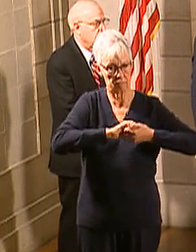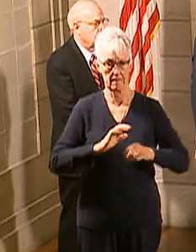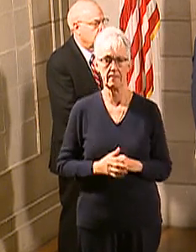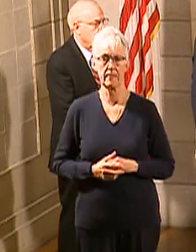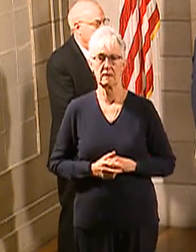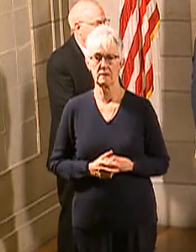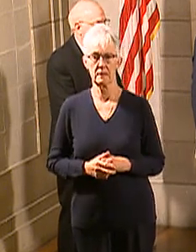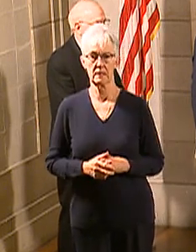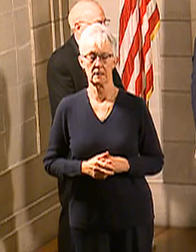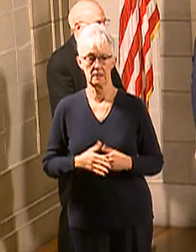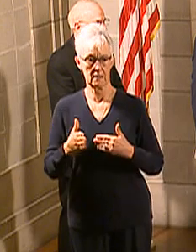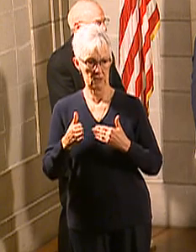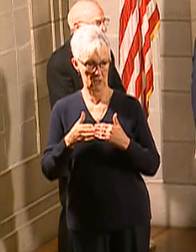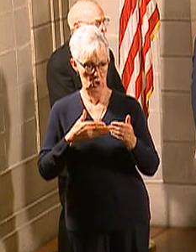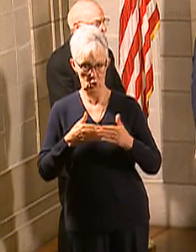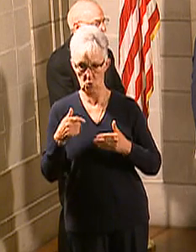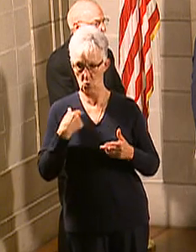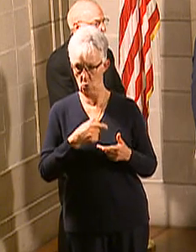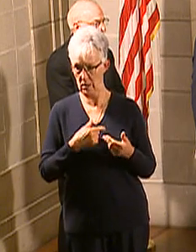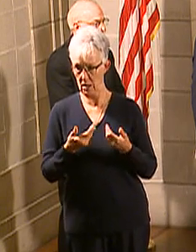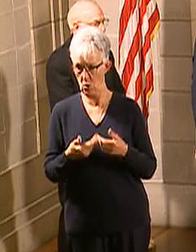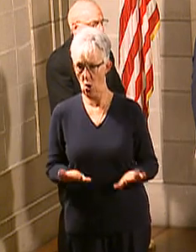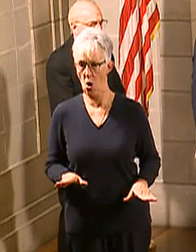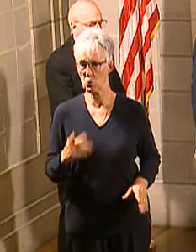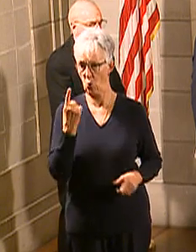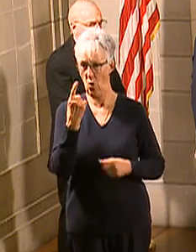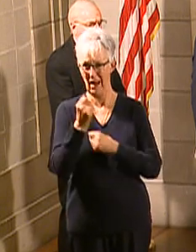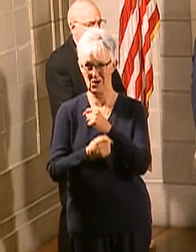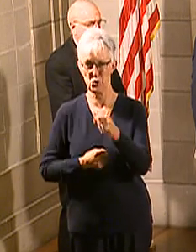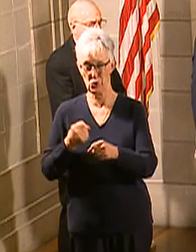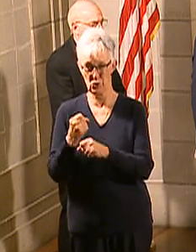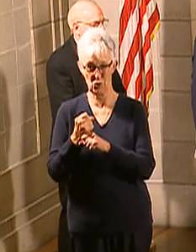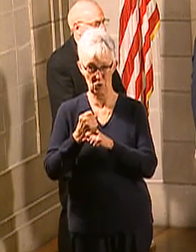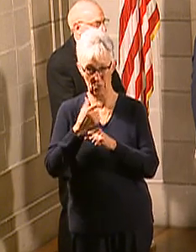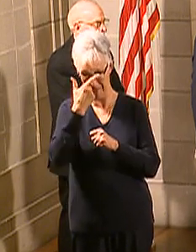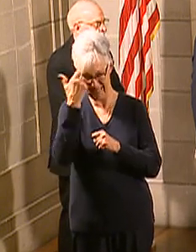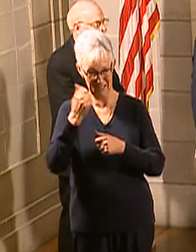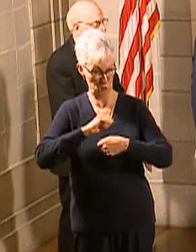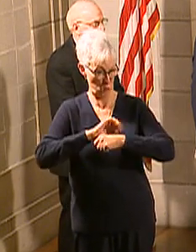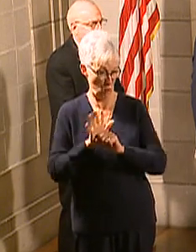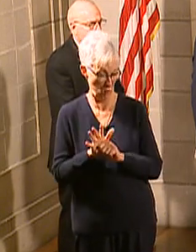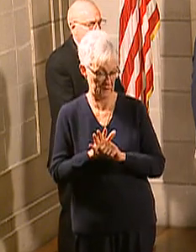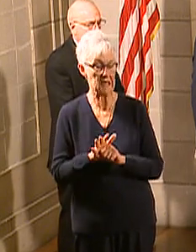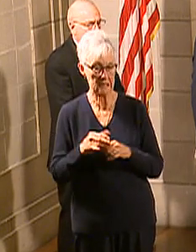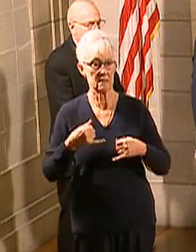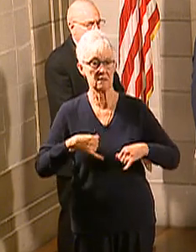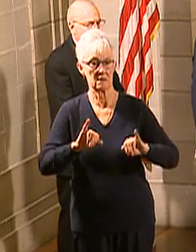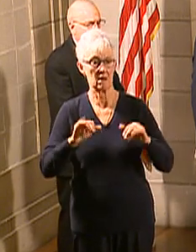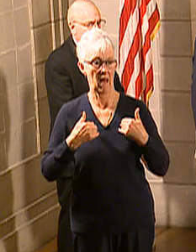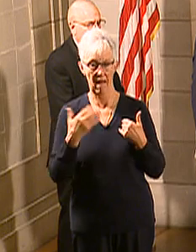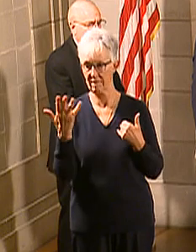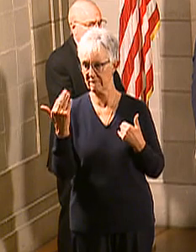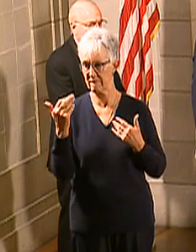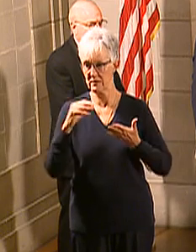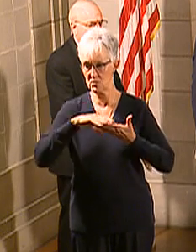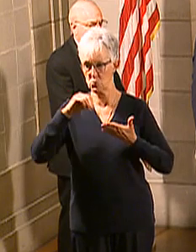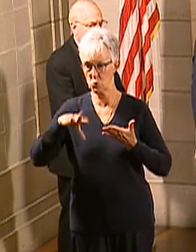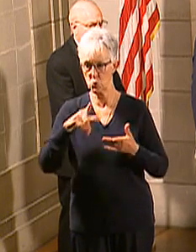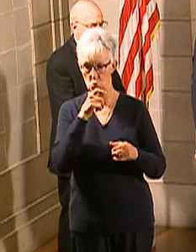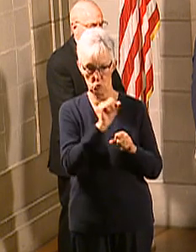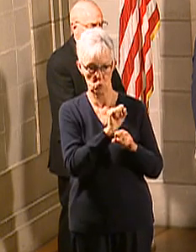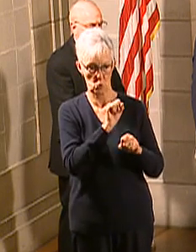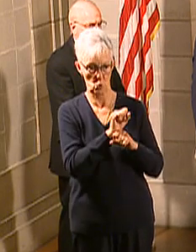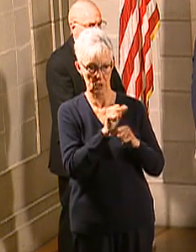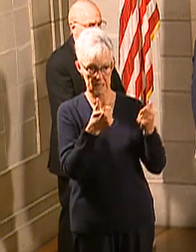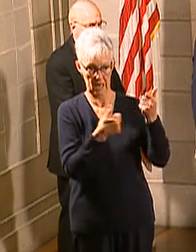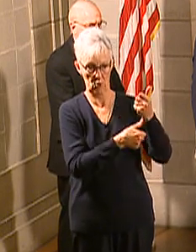And even though that we lost a year of apprentices due to COVID, we currently have 15 students earning and learning in this model. And